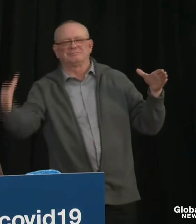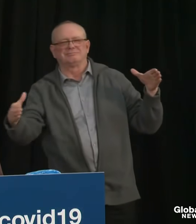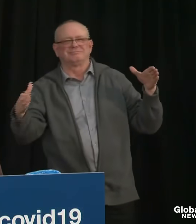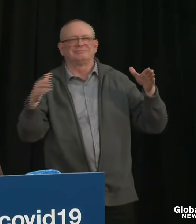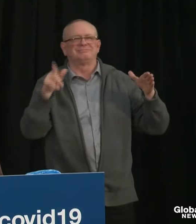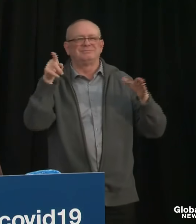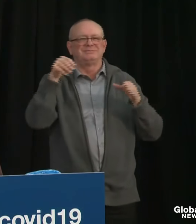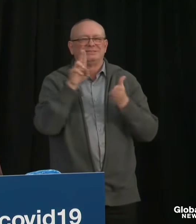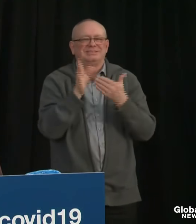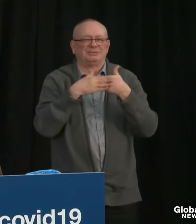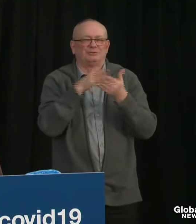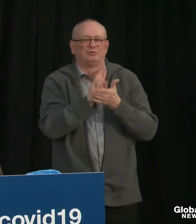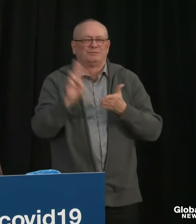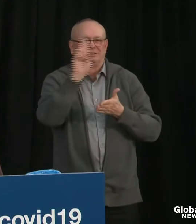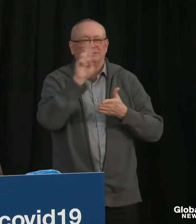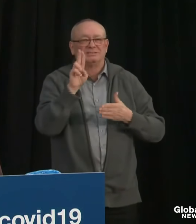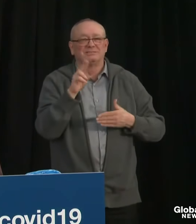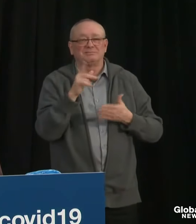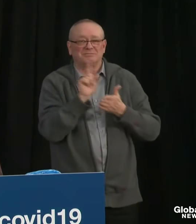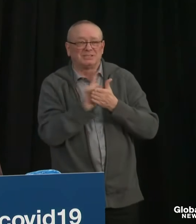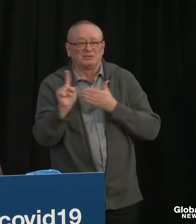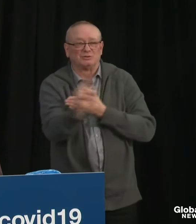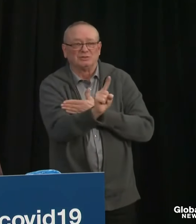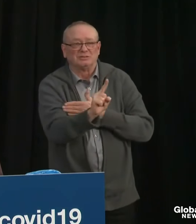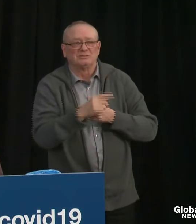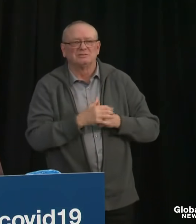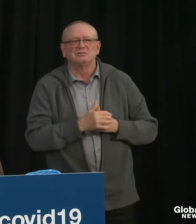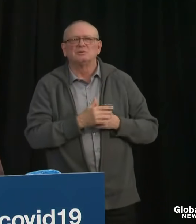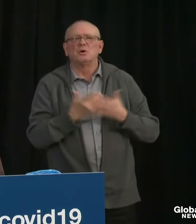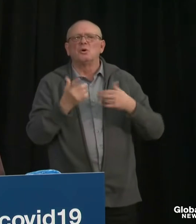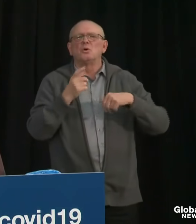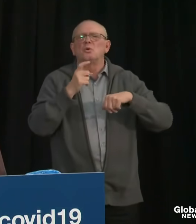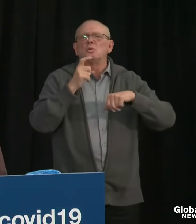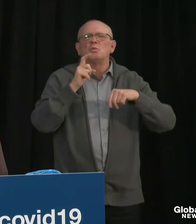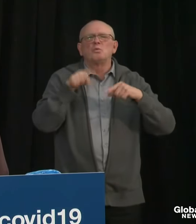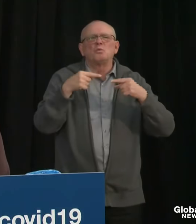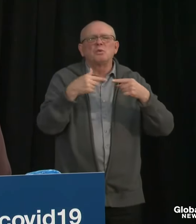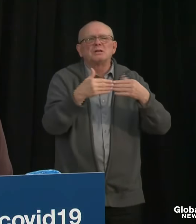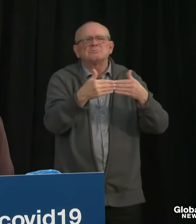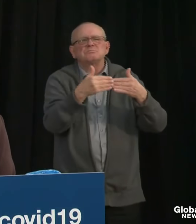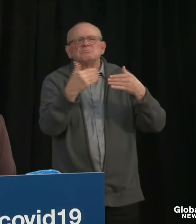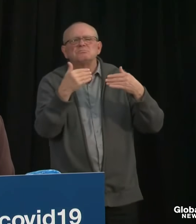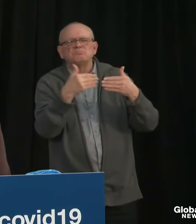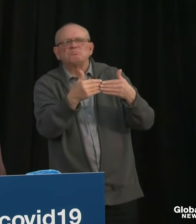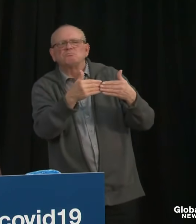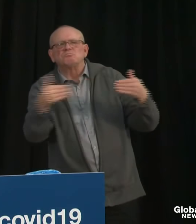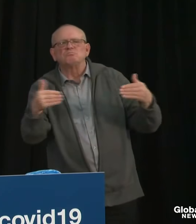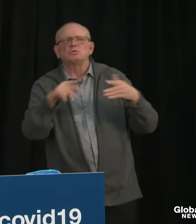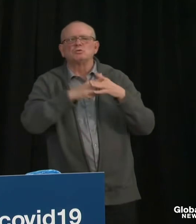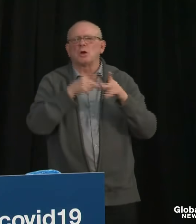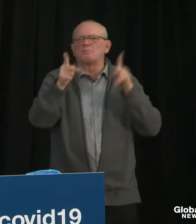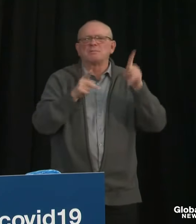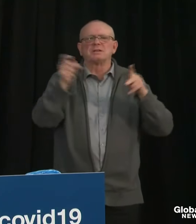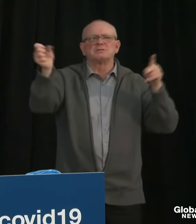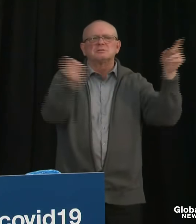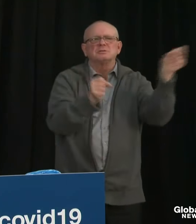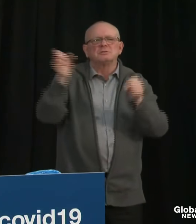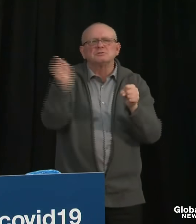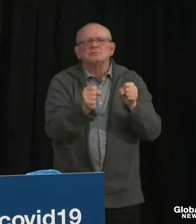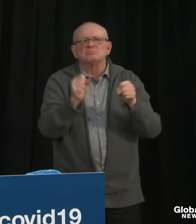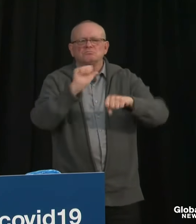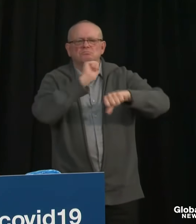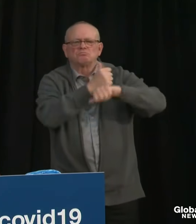how soon may patients be admitted, or what timeline are you looking at? Details of the planning for